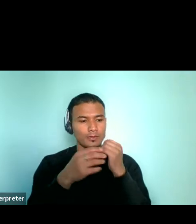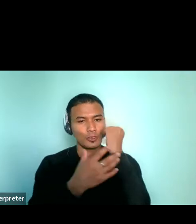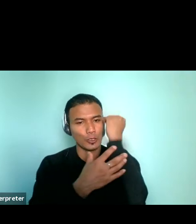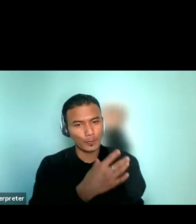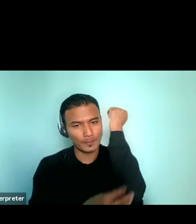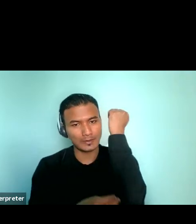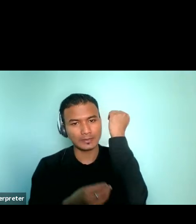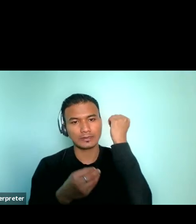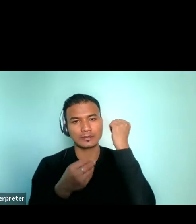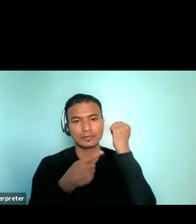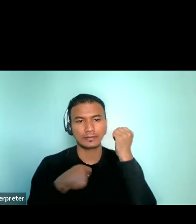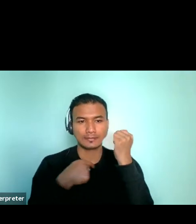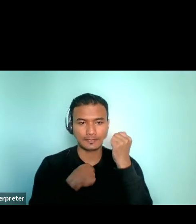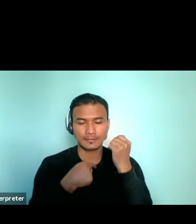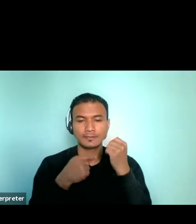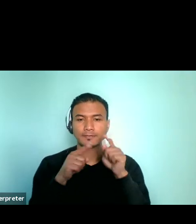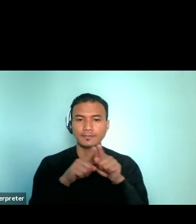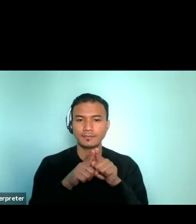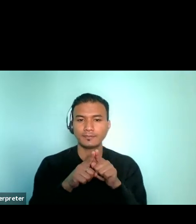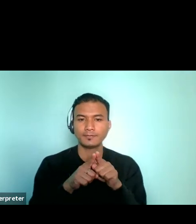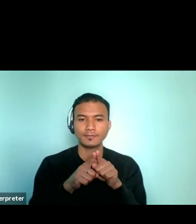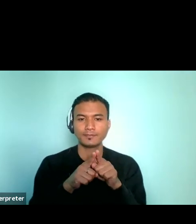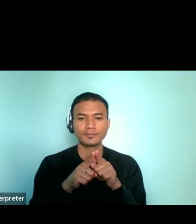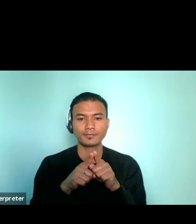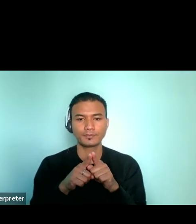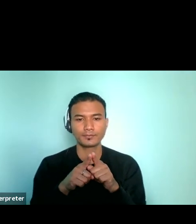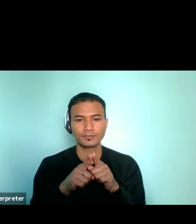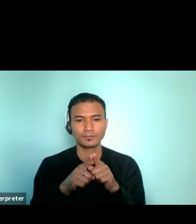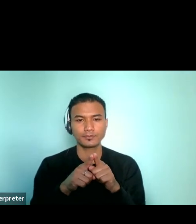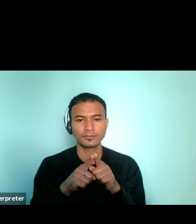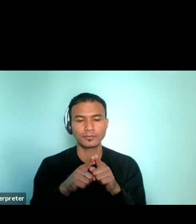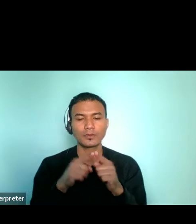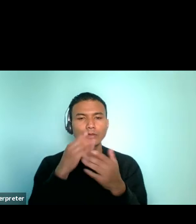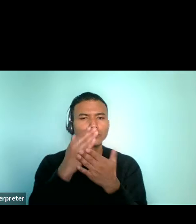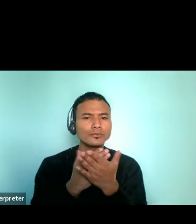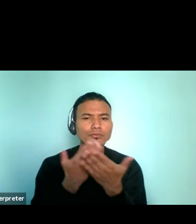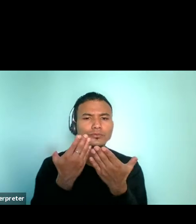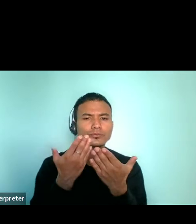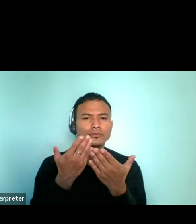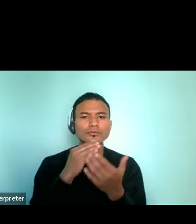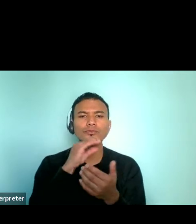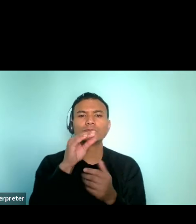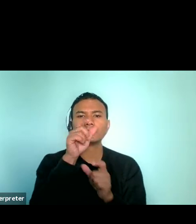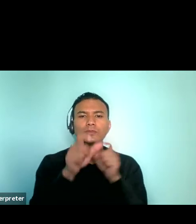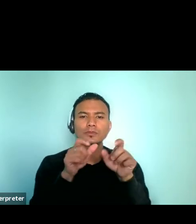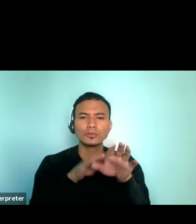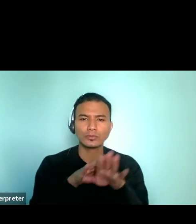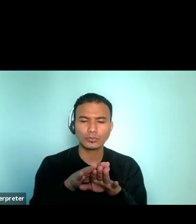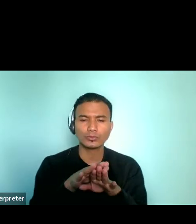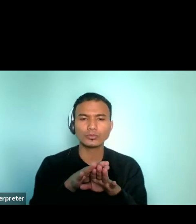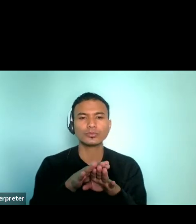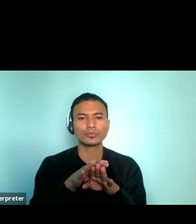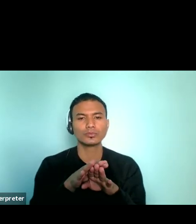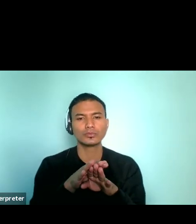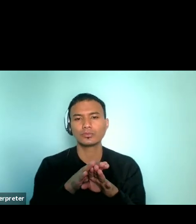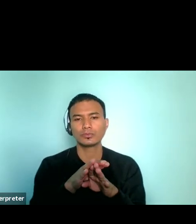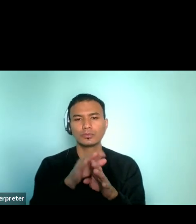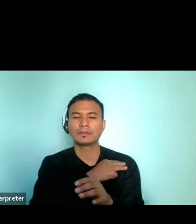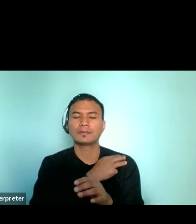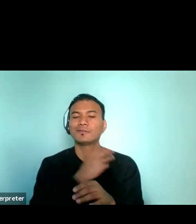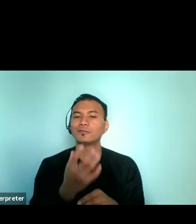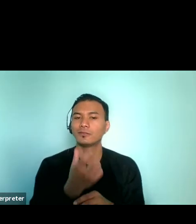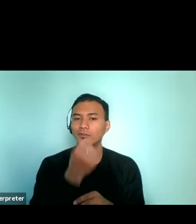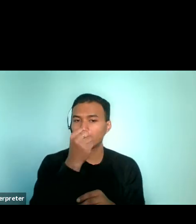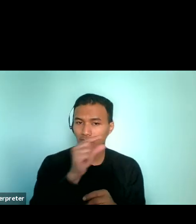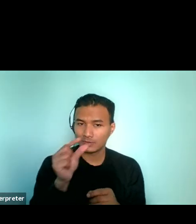move to the town, and how the young people now who migrate to town are going